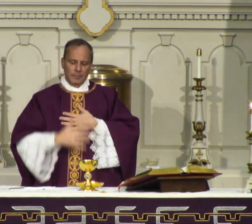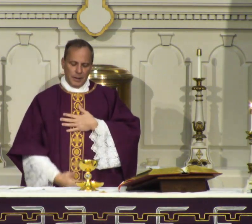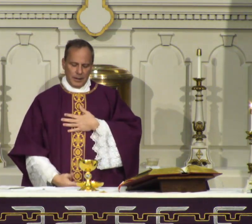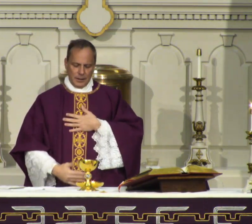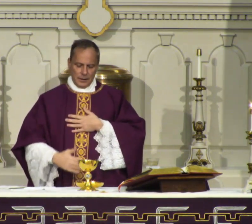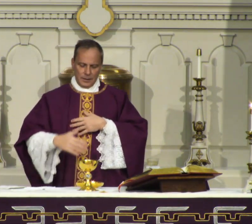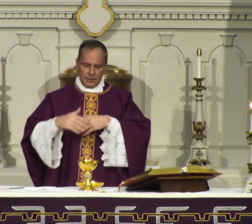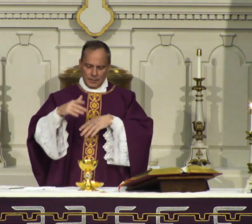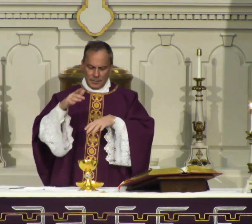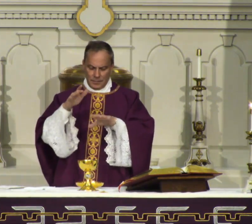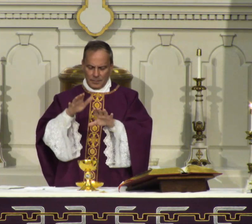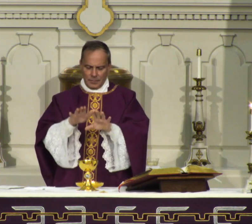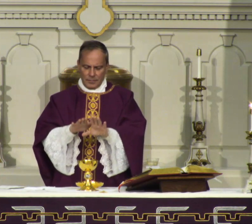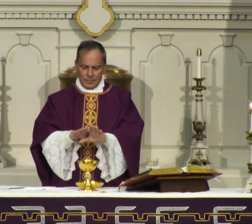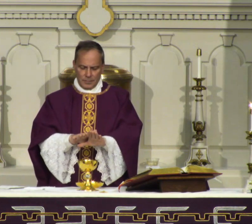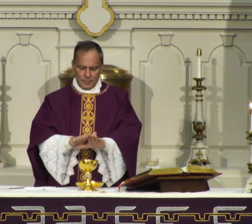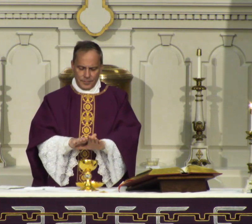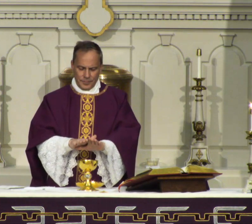Christ.